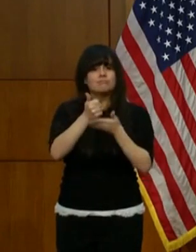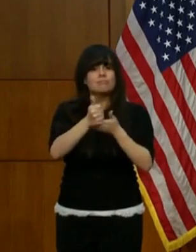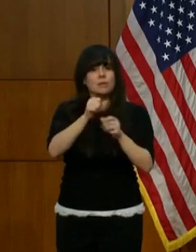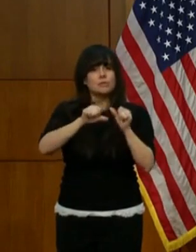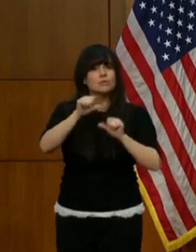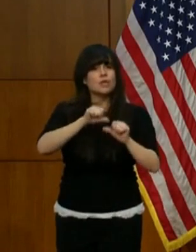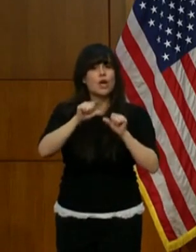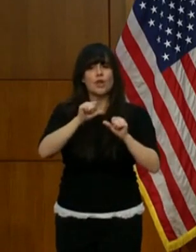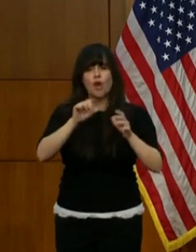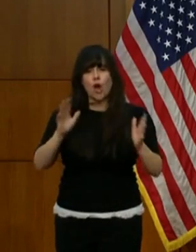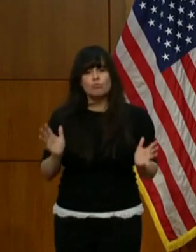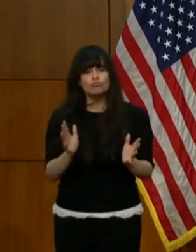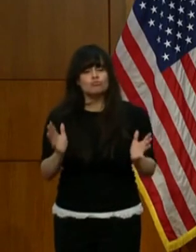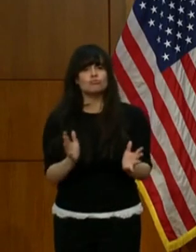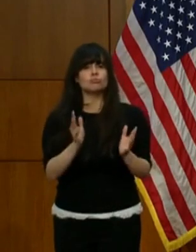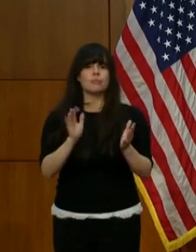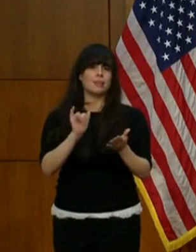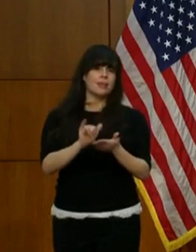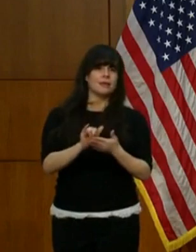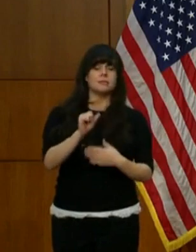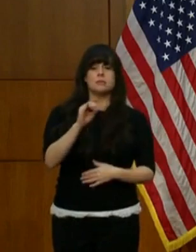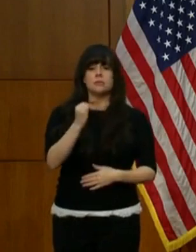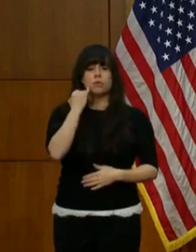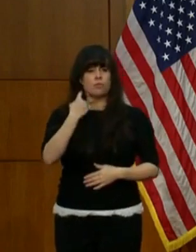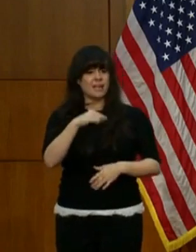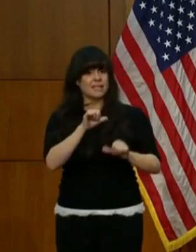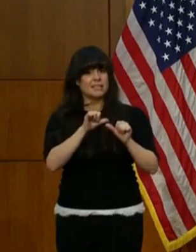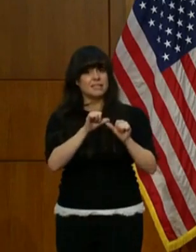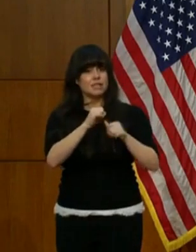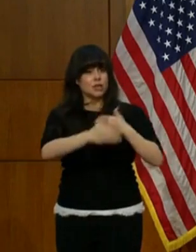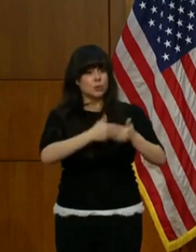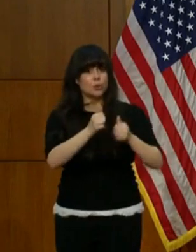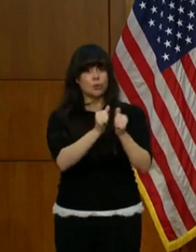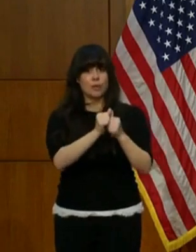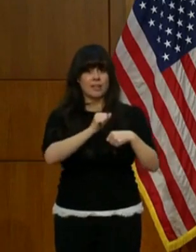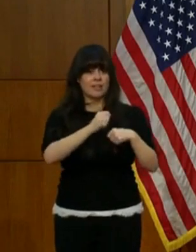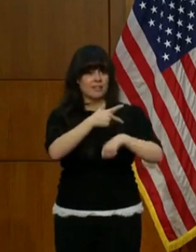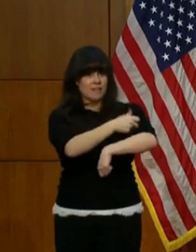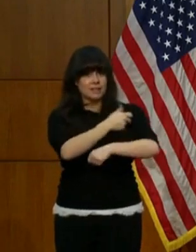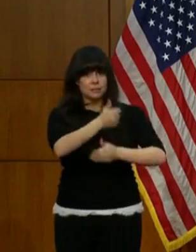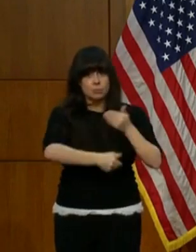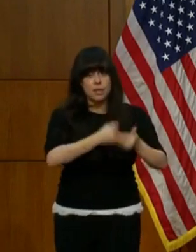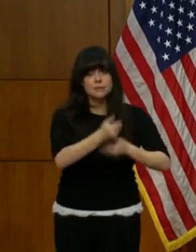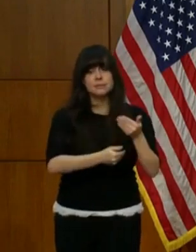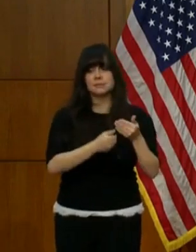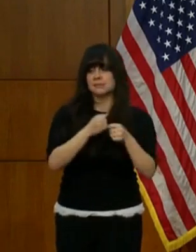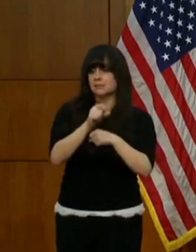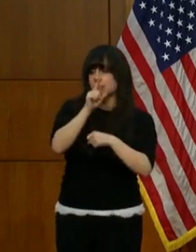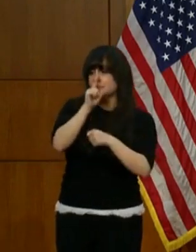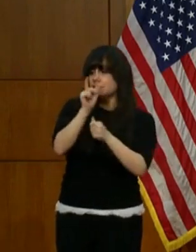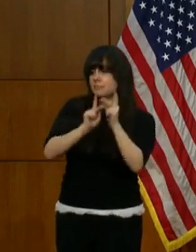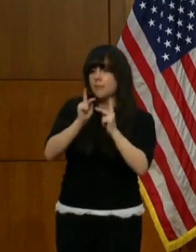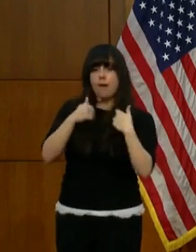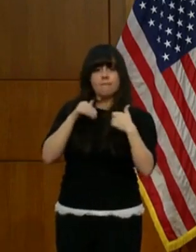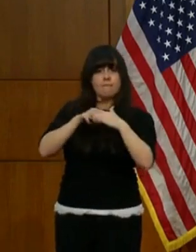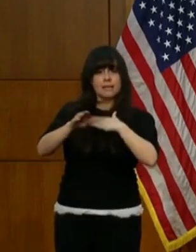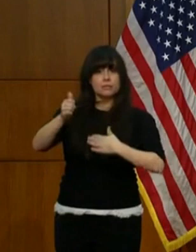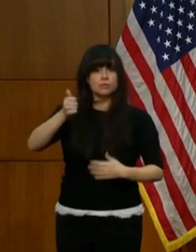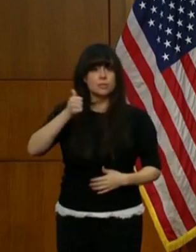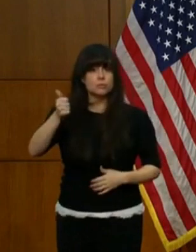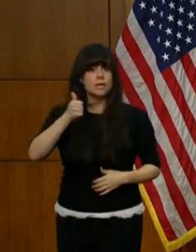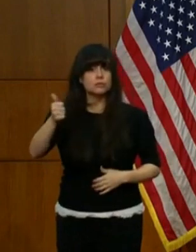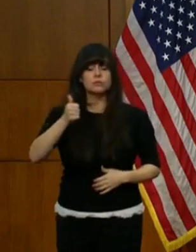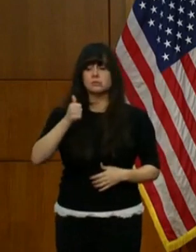we move forward, whether it be with COVID-19, the vaccination process, making sure people have access or transportation,